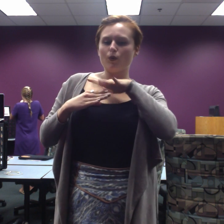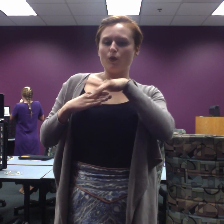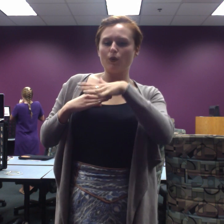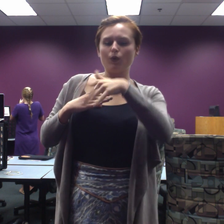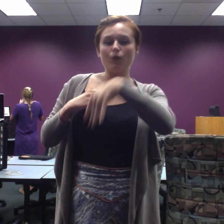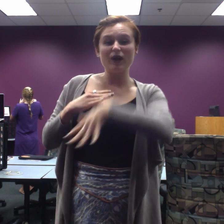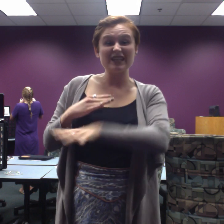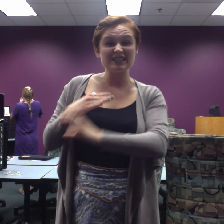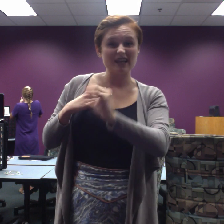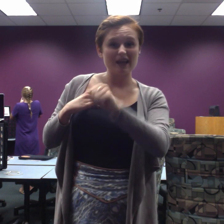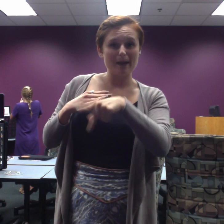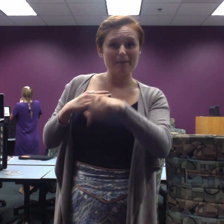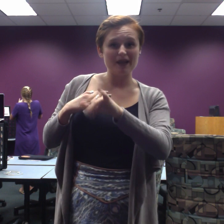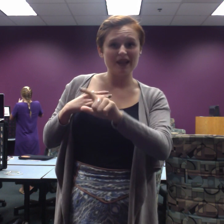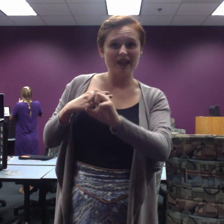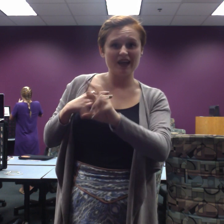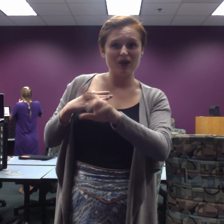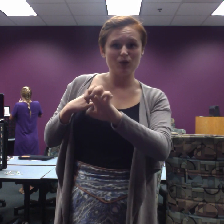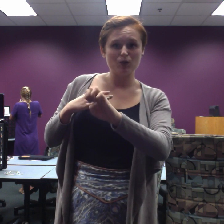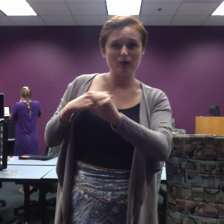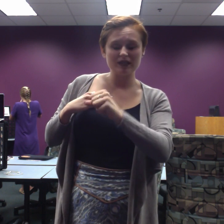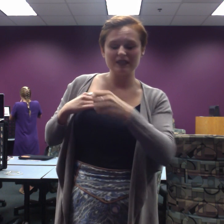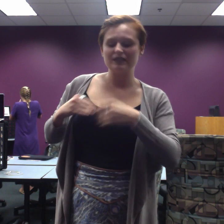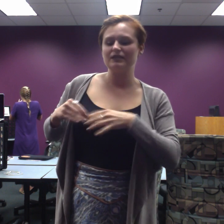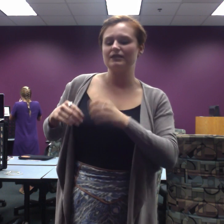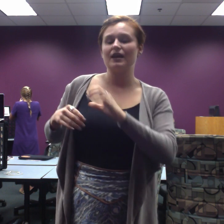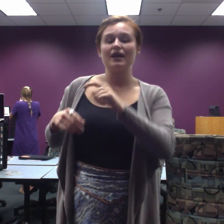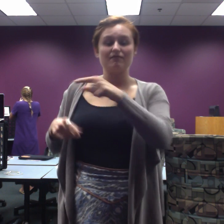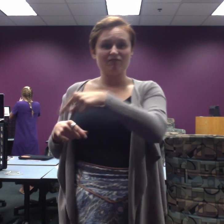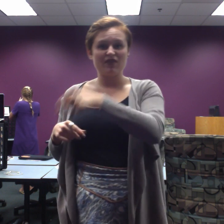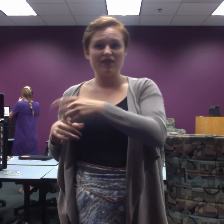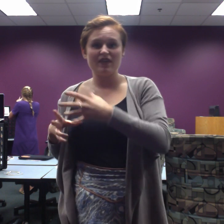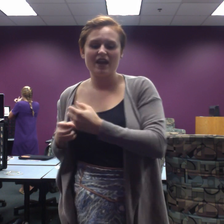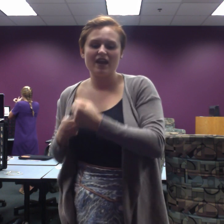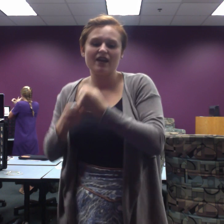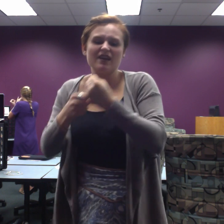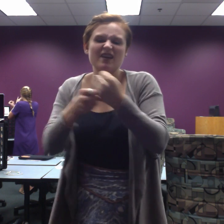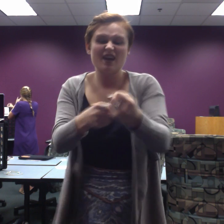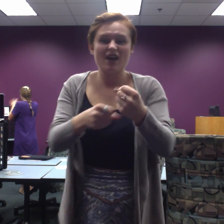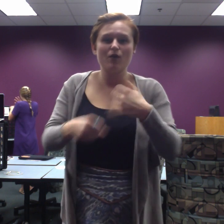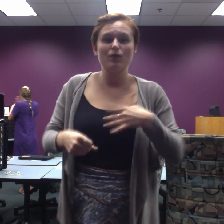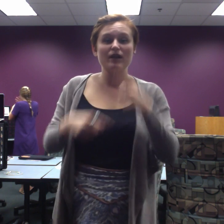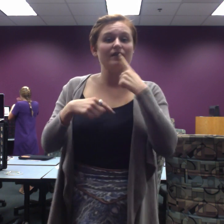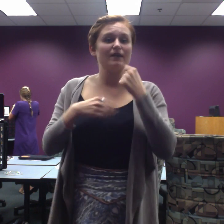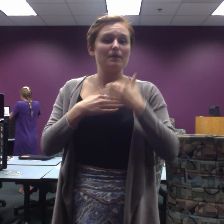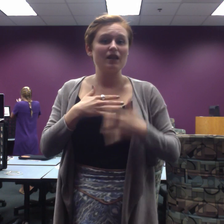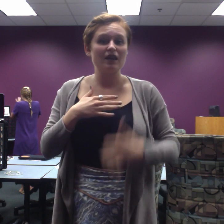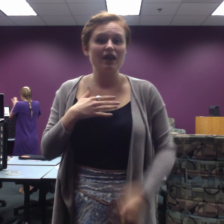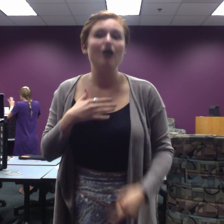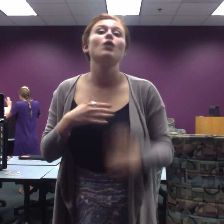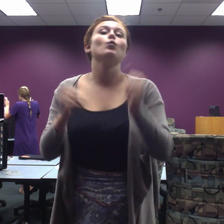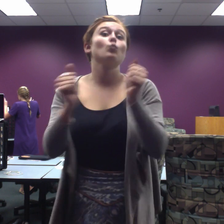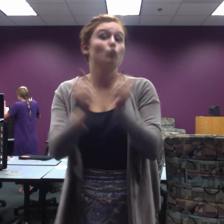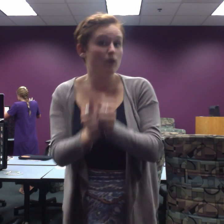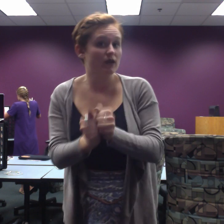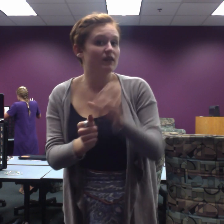capillaries, and those capillaries carry that oxygenated blood, or the blood that now has oxygen, to our body's